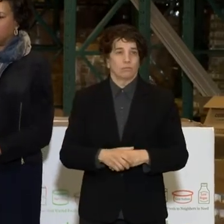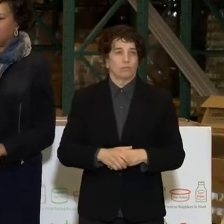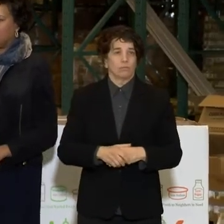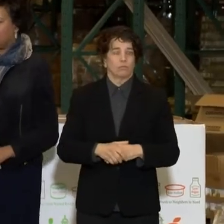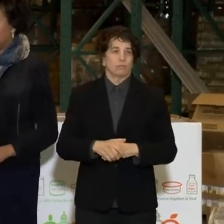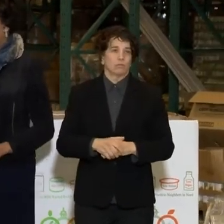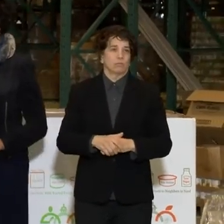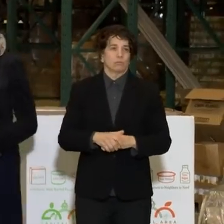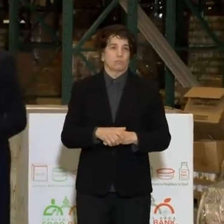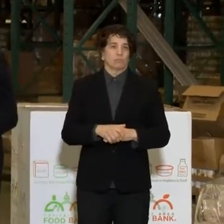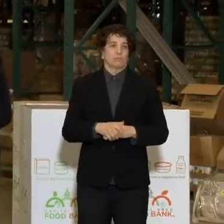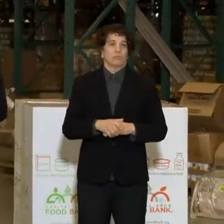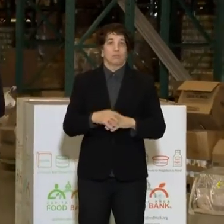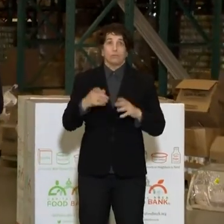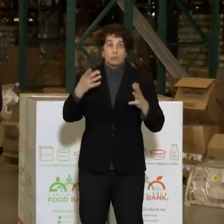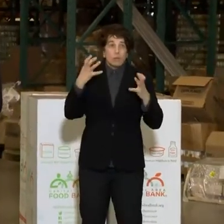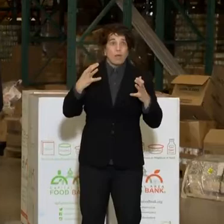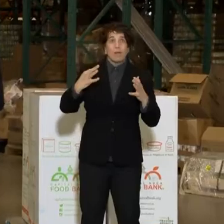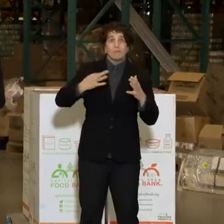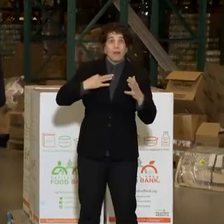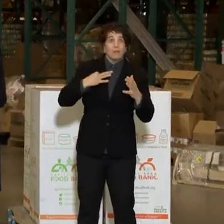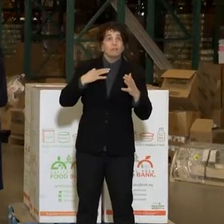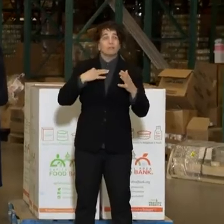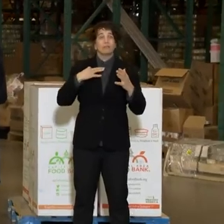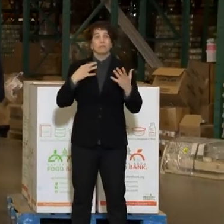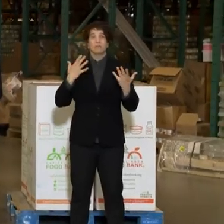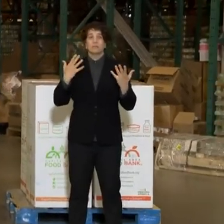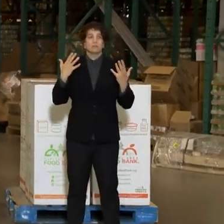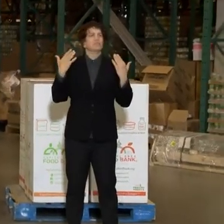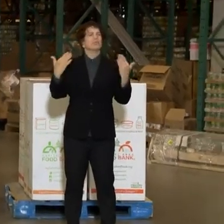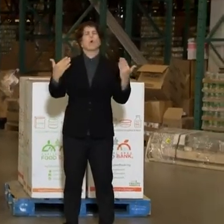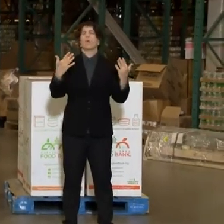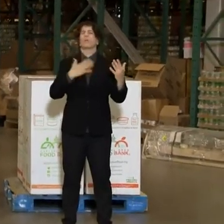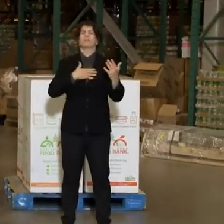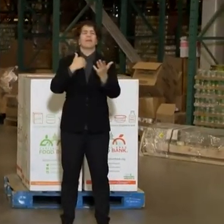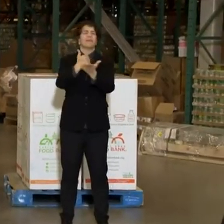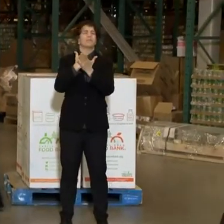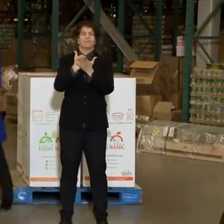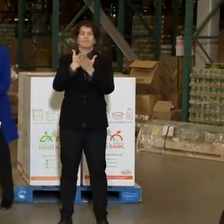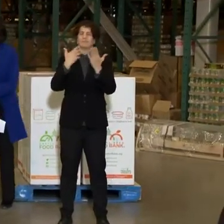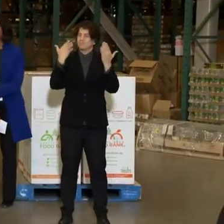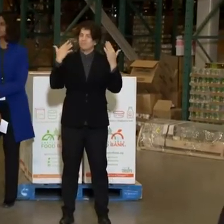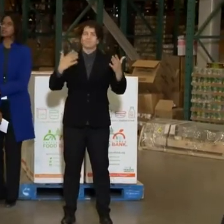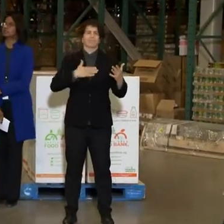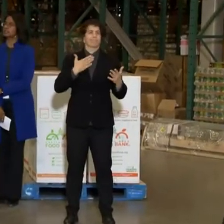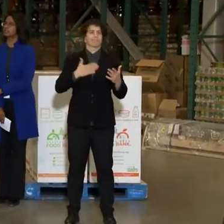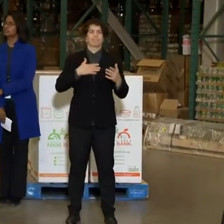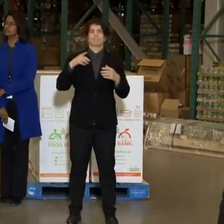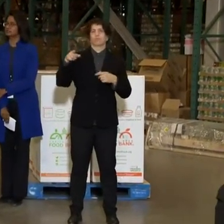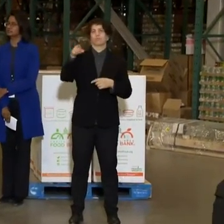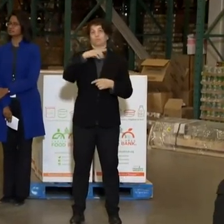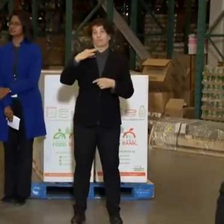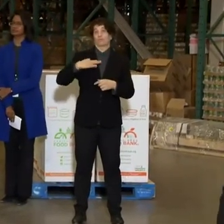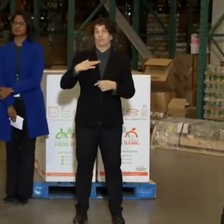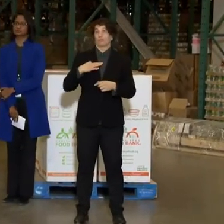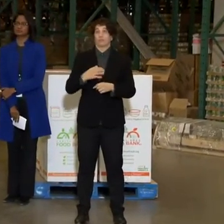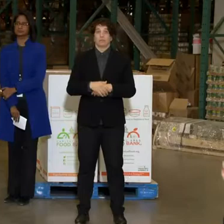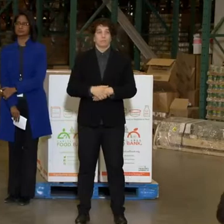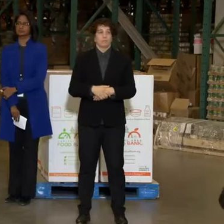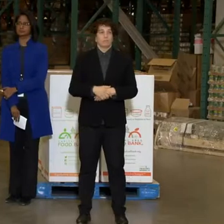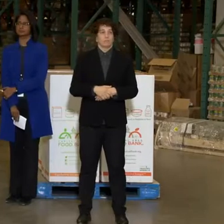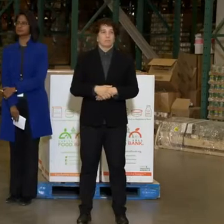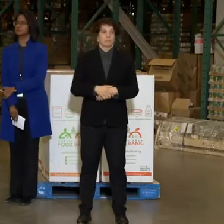you. Thank you, RADHA. Thank you. Well said. Thank you. Okay, we're happy to answer a few